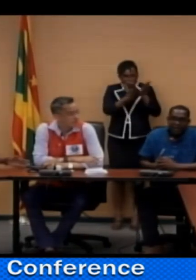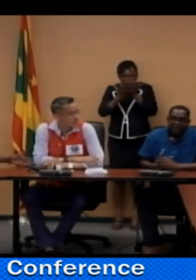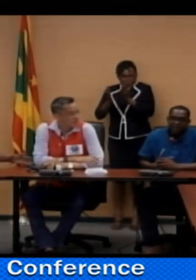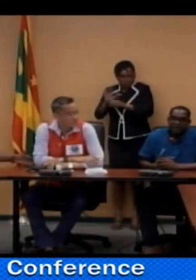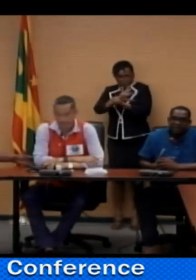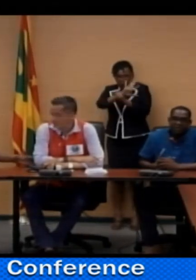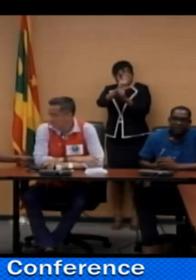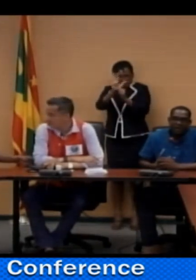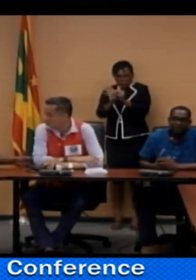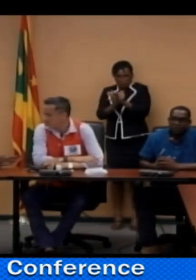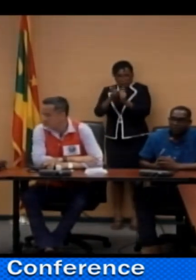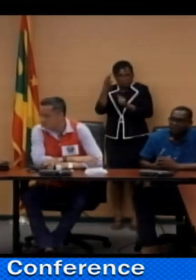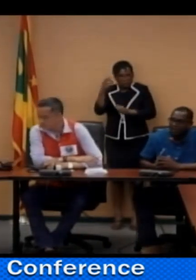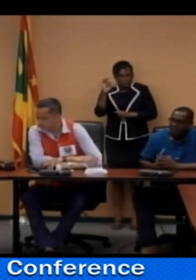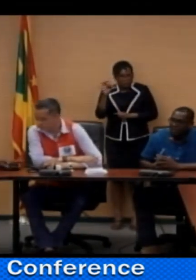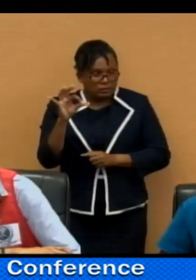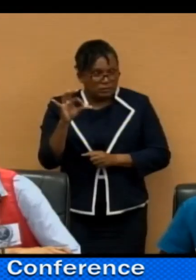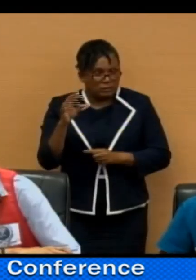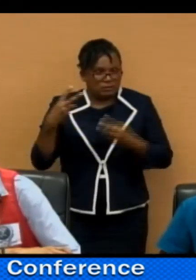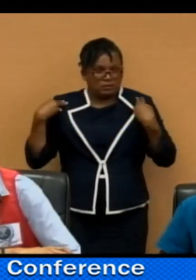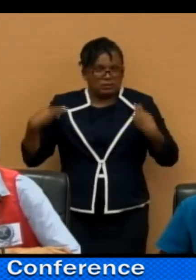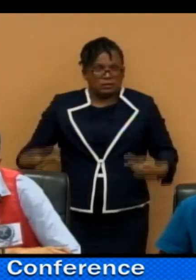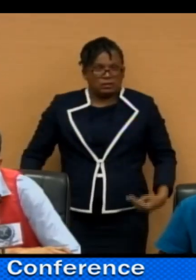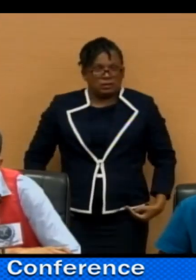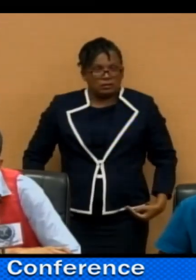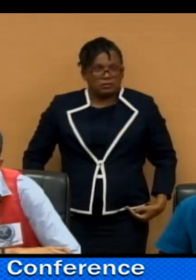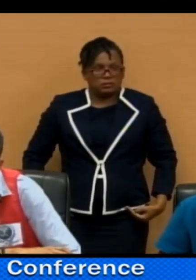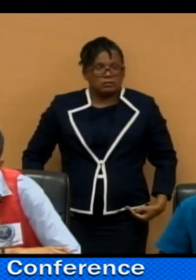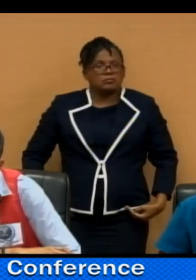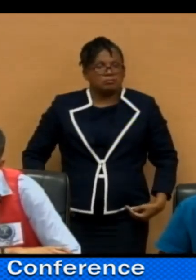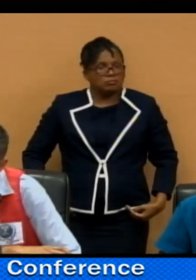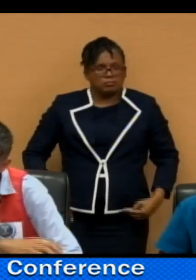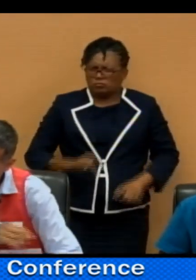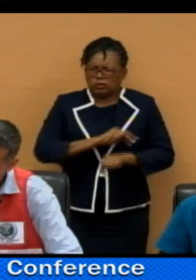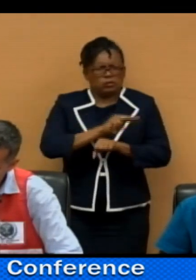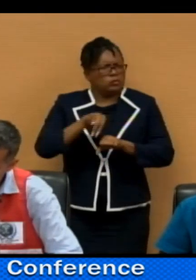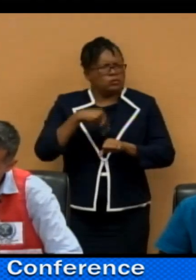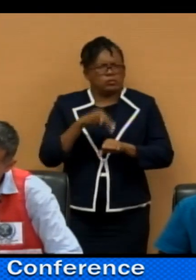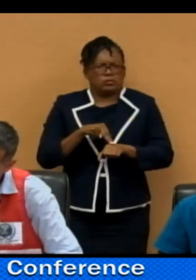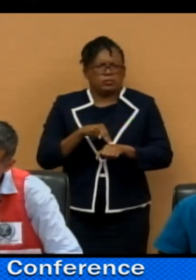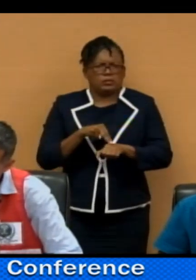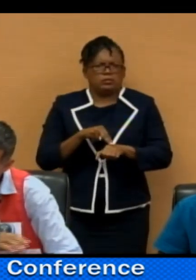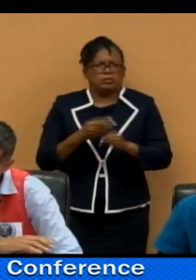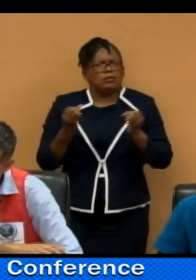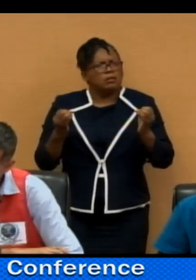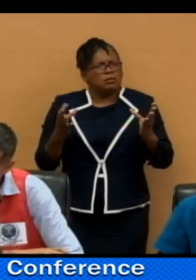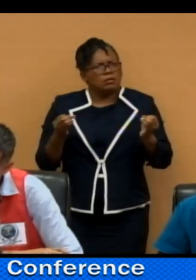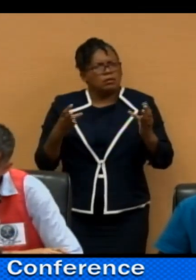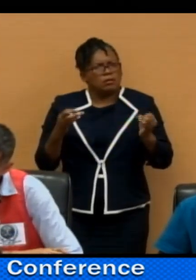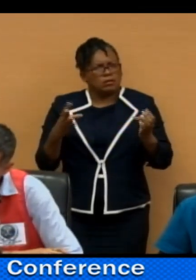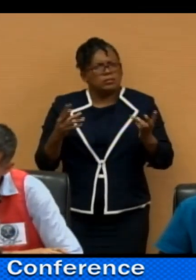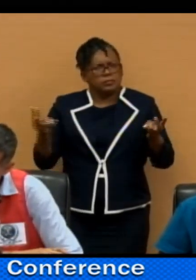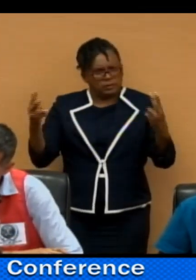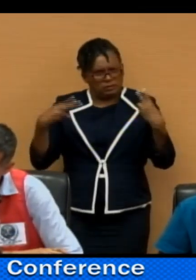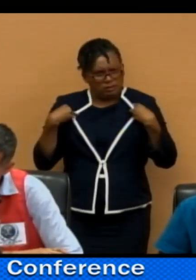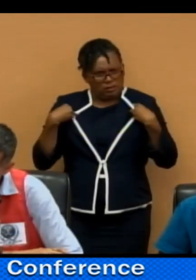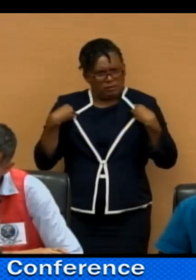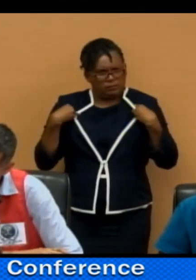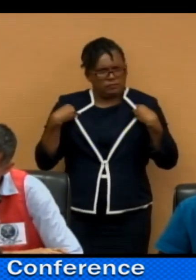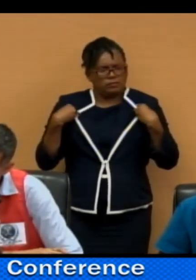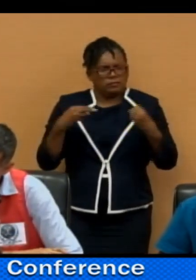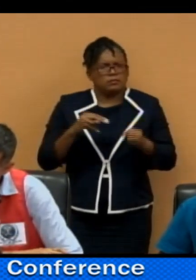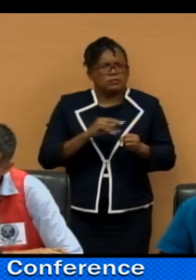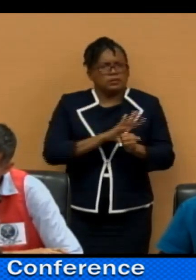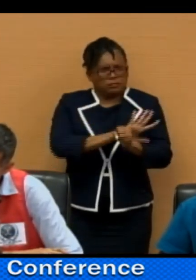Healthy carriers are normal in virology. There are a lot of people who can carry a virus without displaying